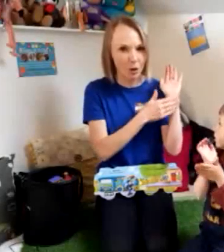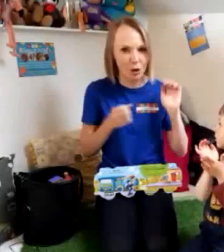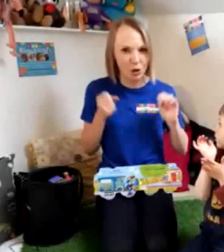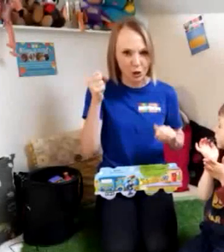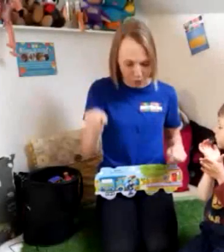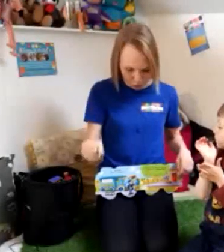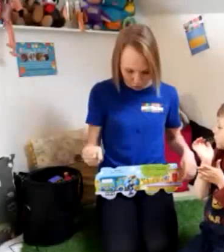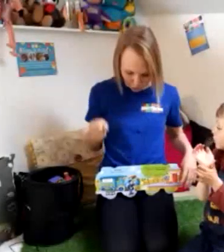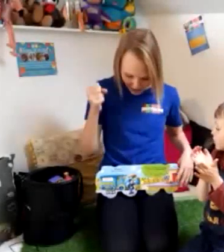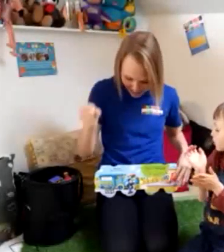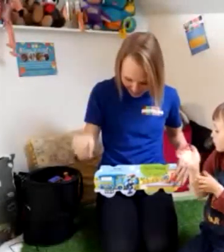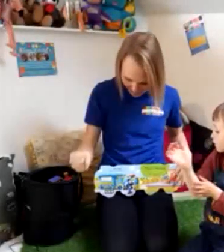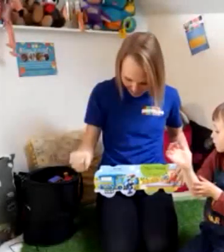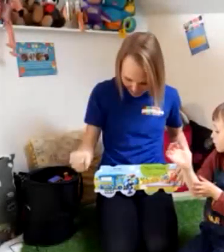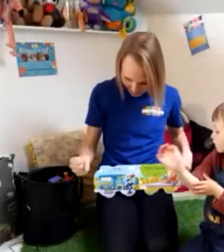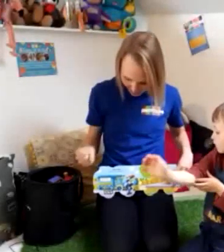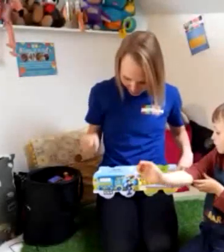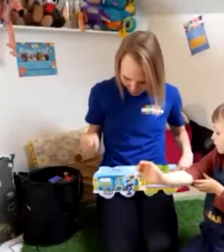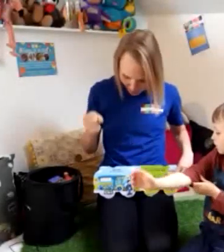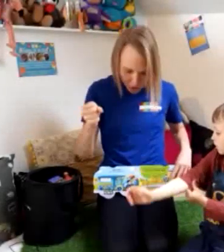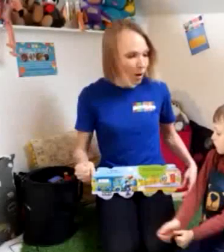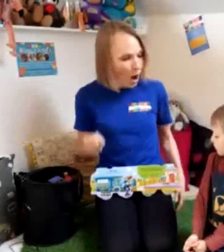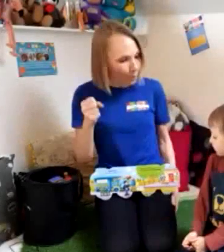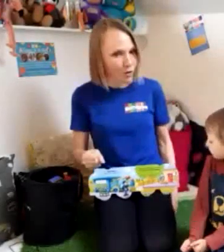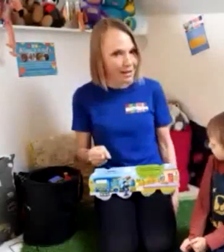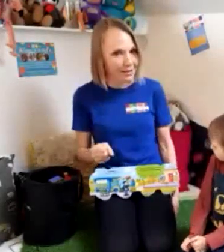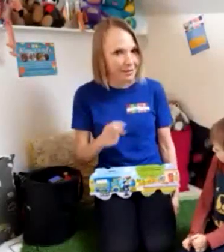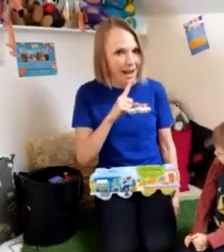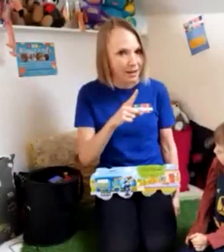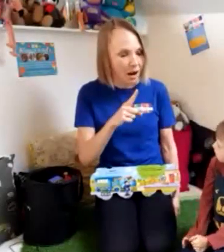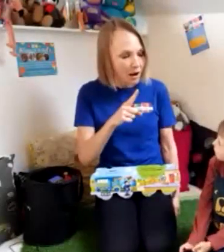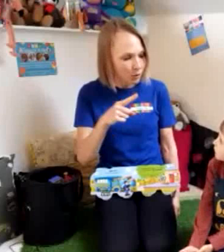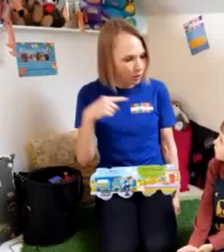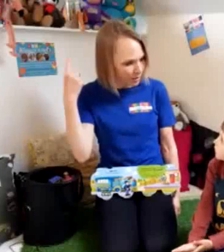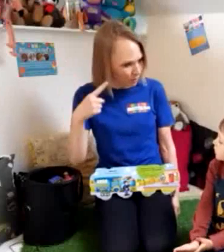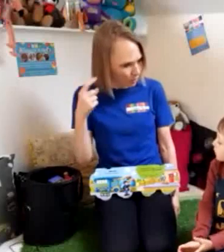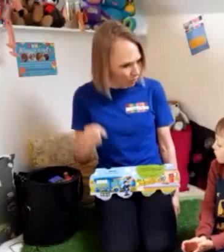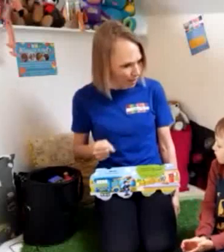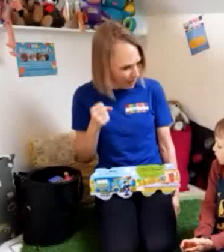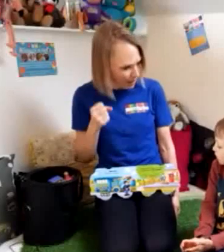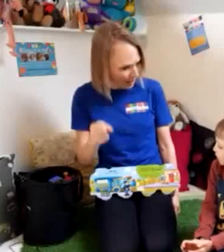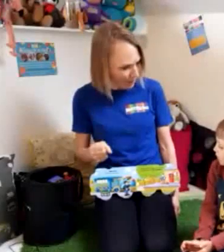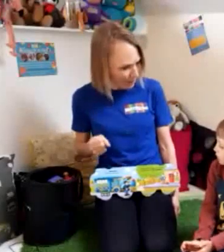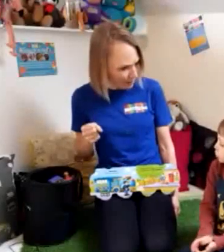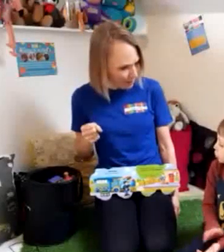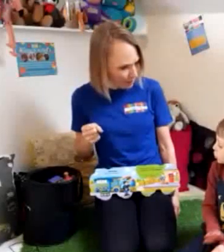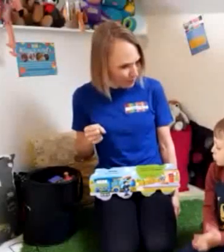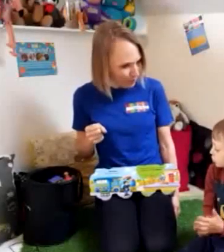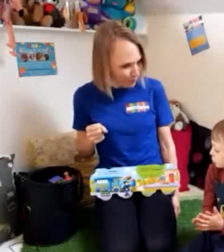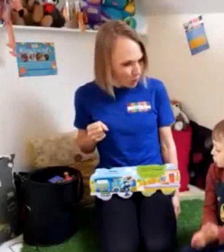blue train. So our blue train says, what sound does a train make, Harris? Oh,